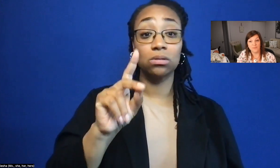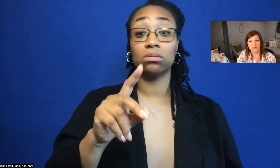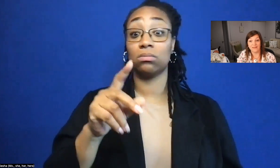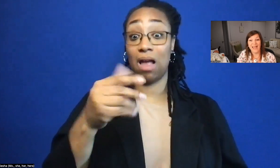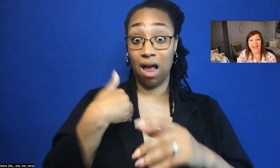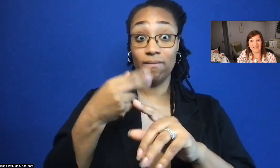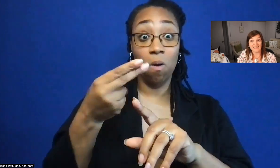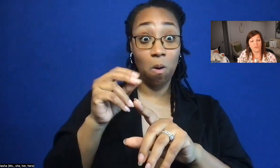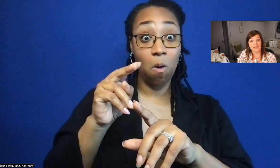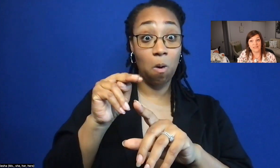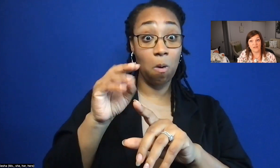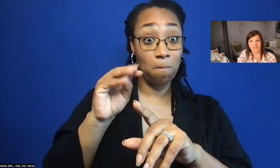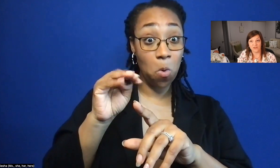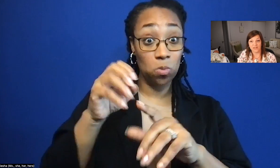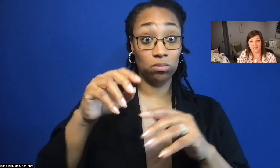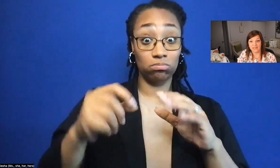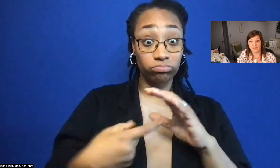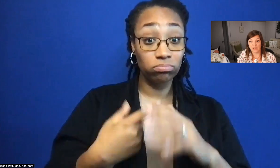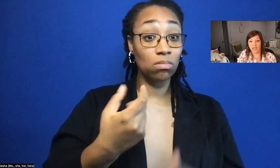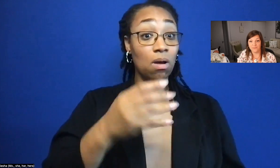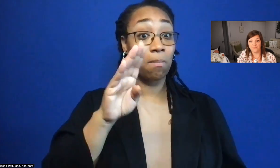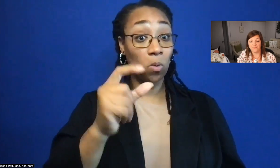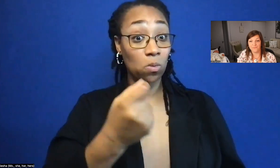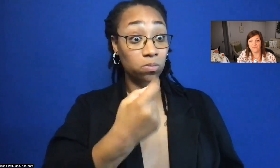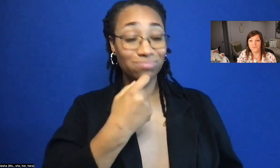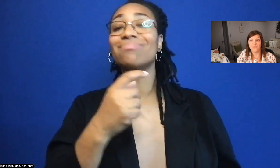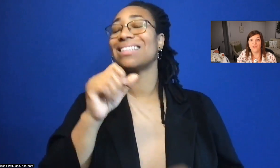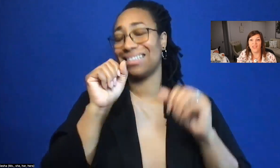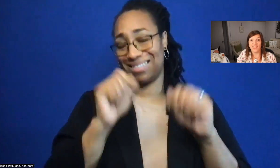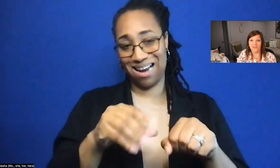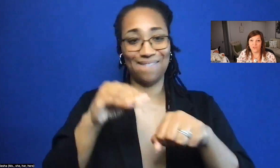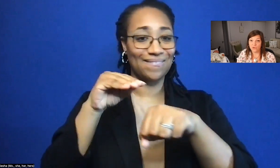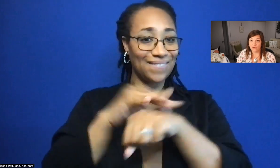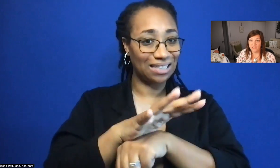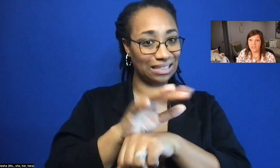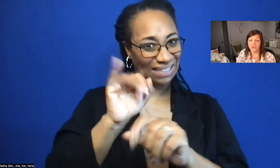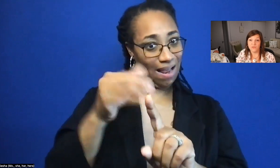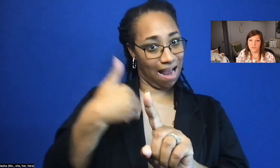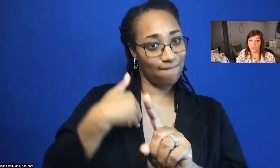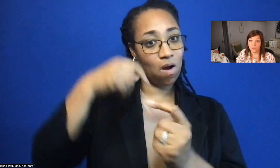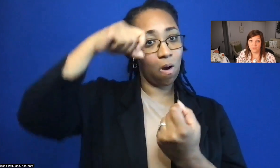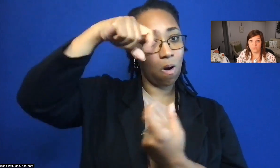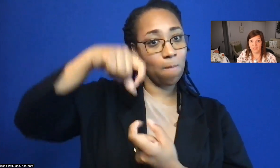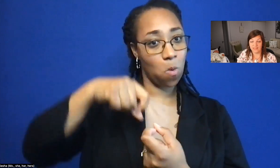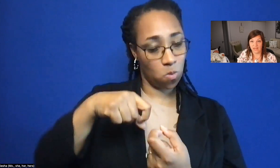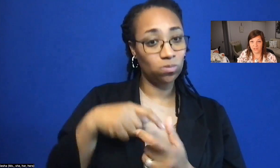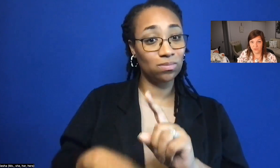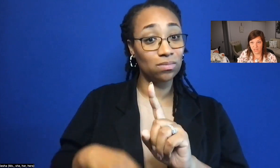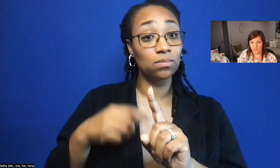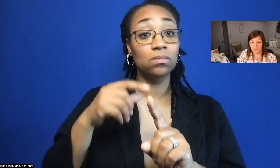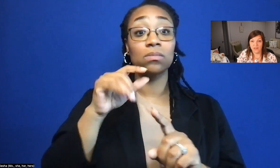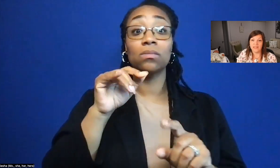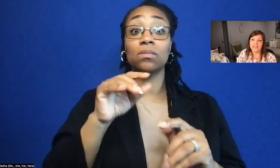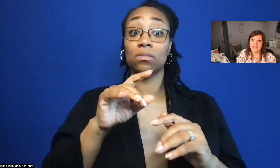mini pill has a risk of decreasing supply. If you normally use a hormone-based